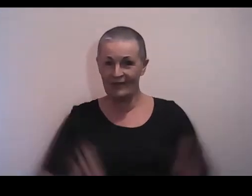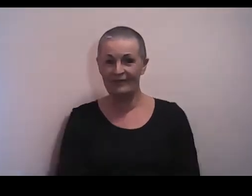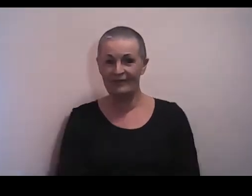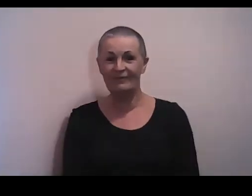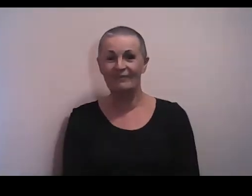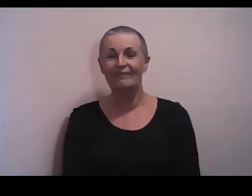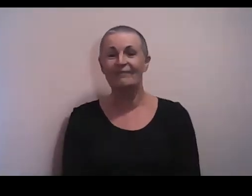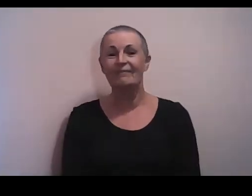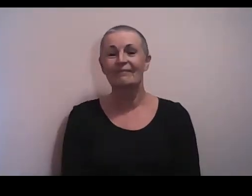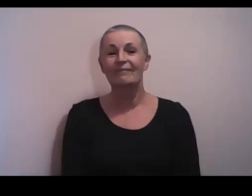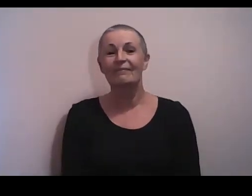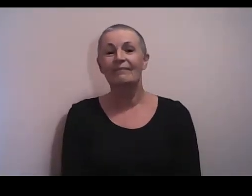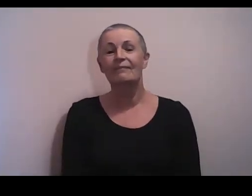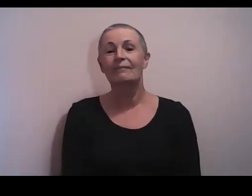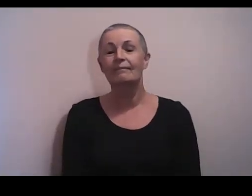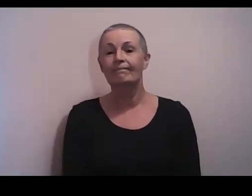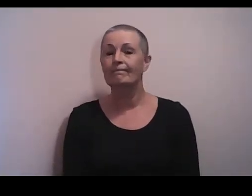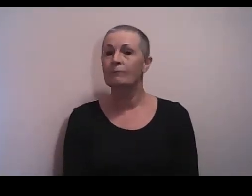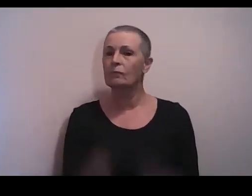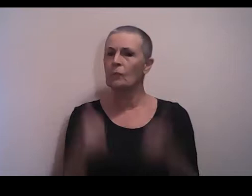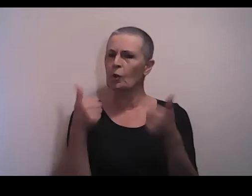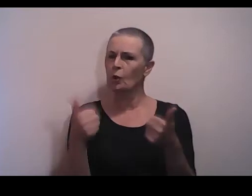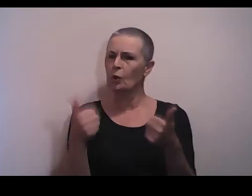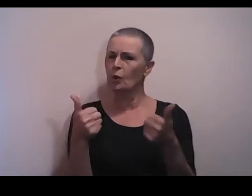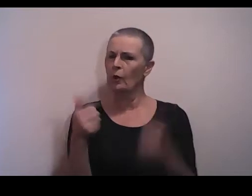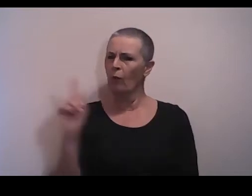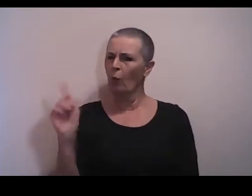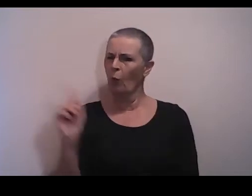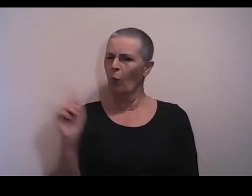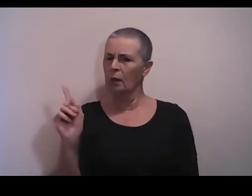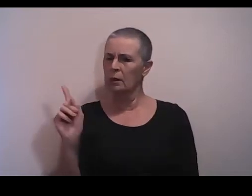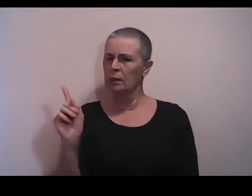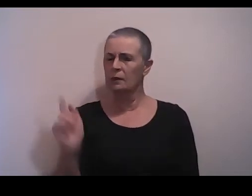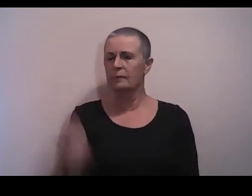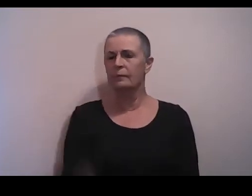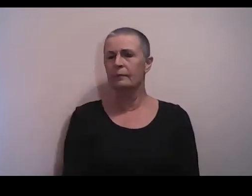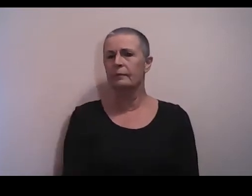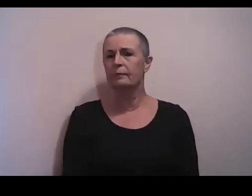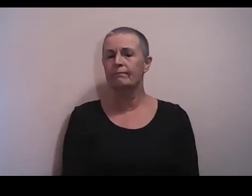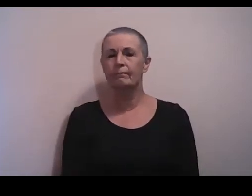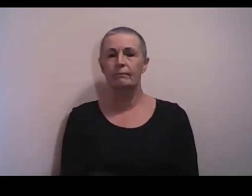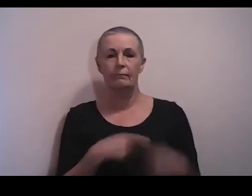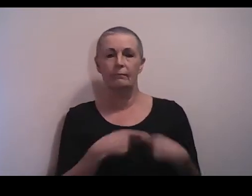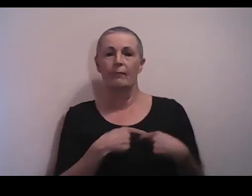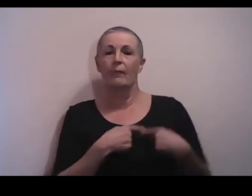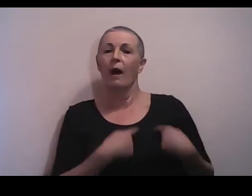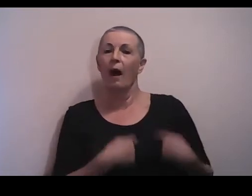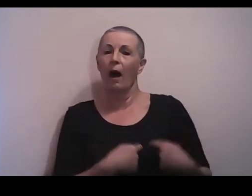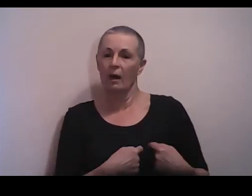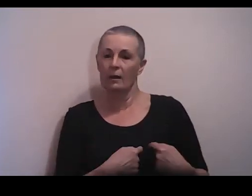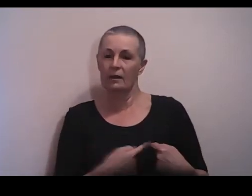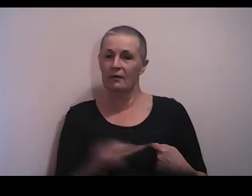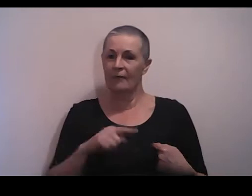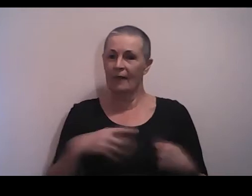And separating the clouds is a good exercise for the heart and the lungs.